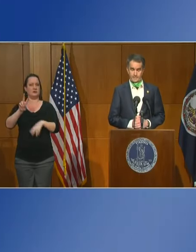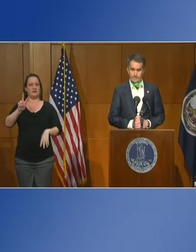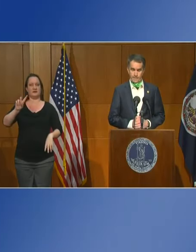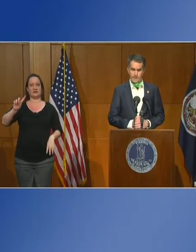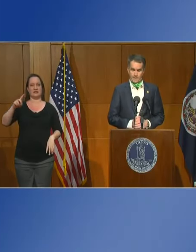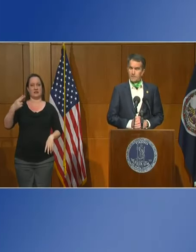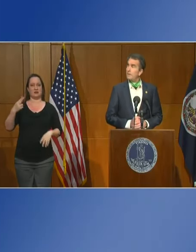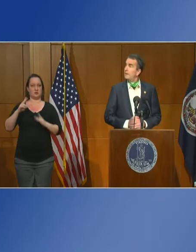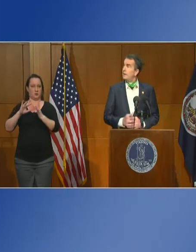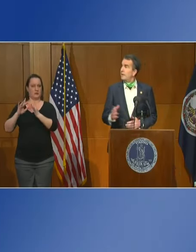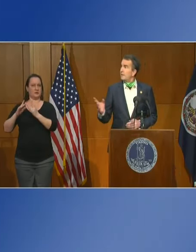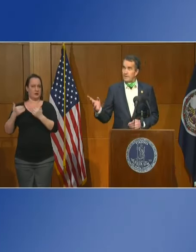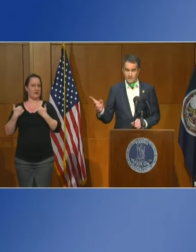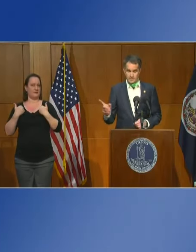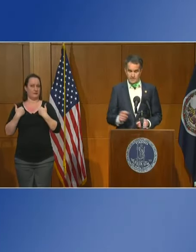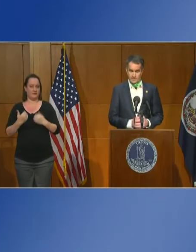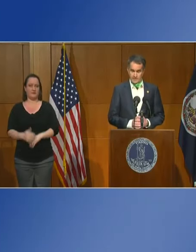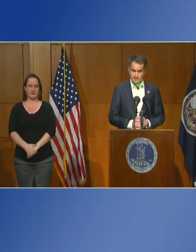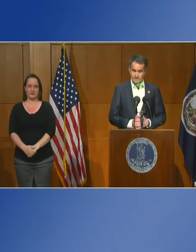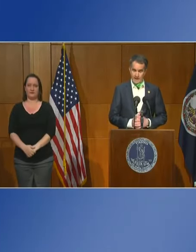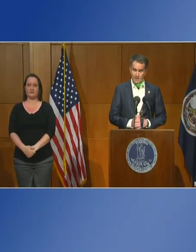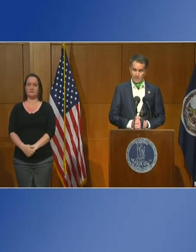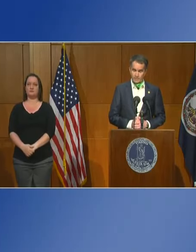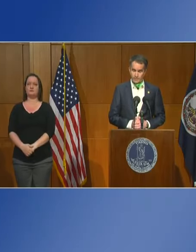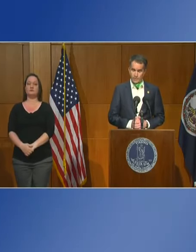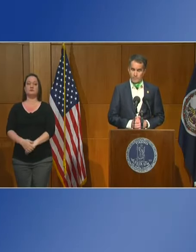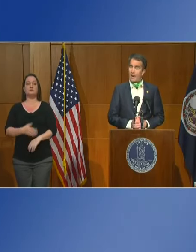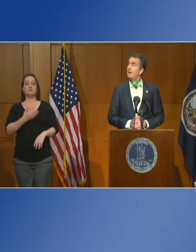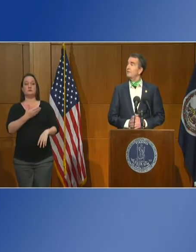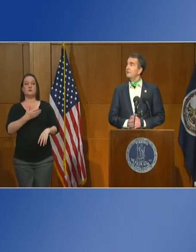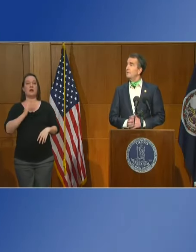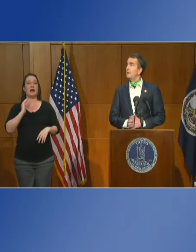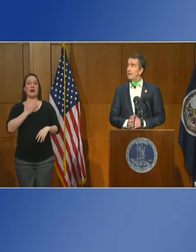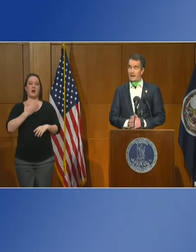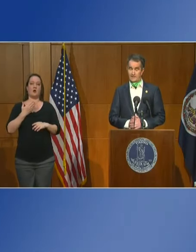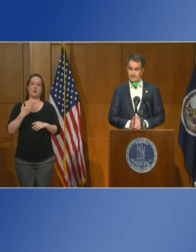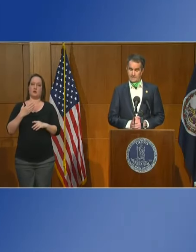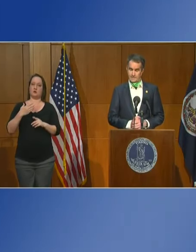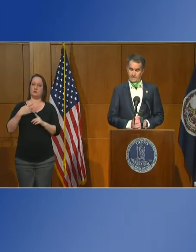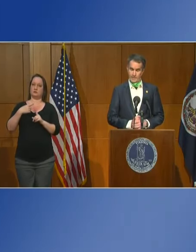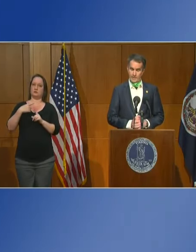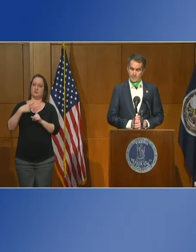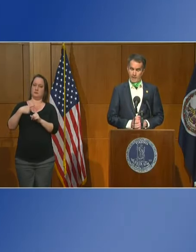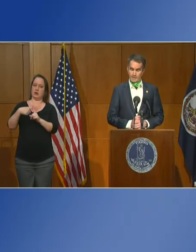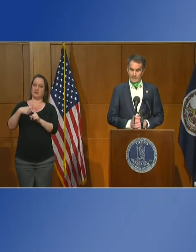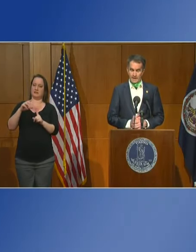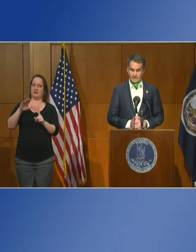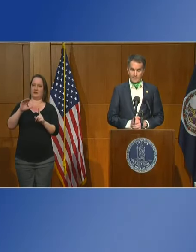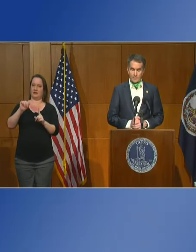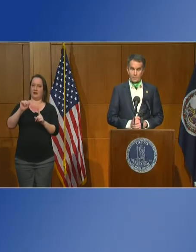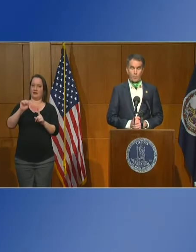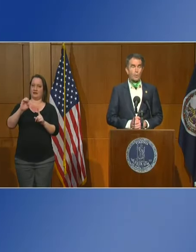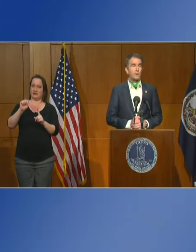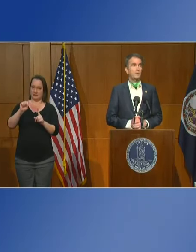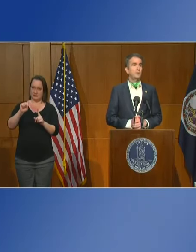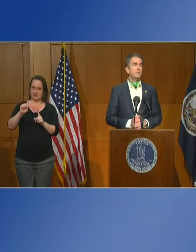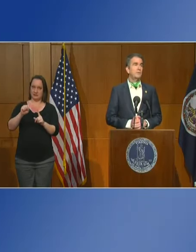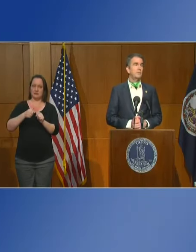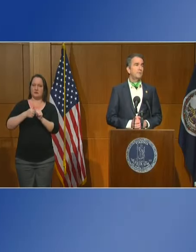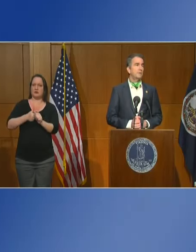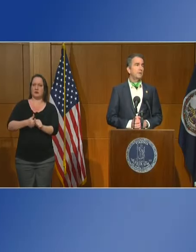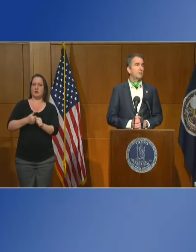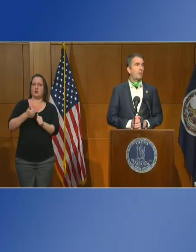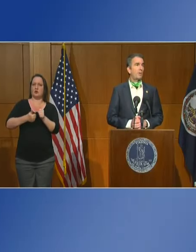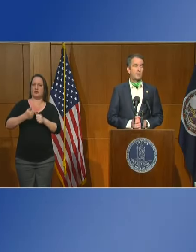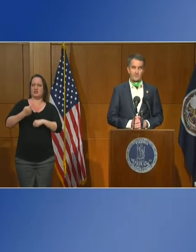website. This is our confirmed positive cases by the date they were reported to